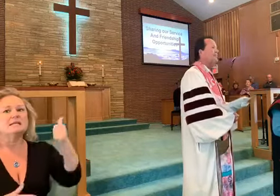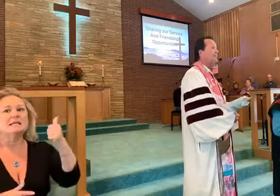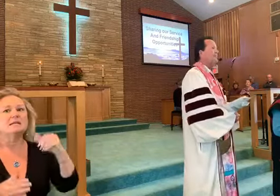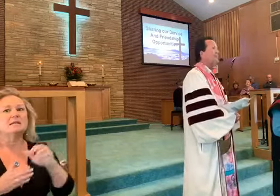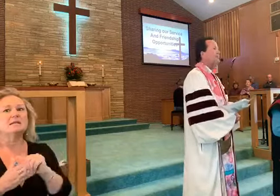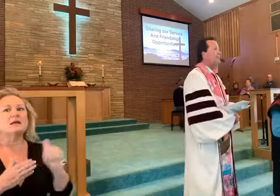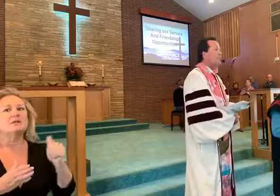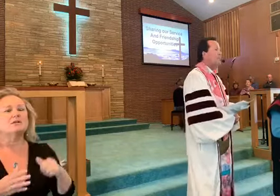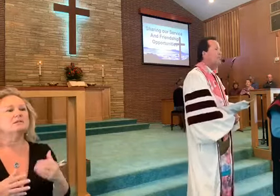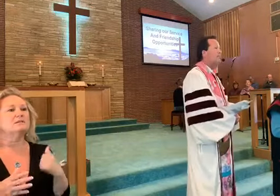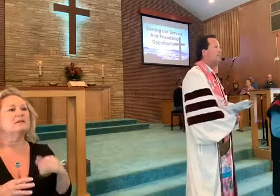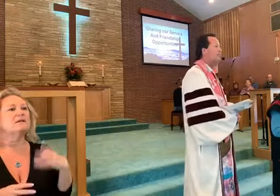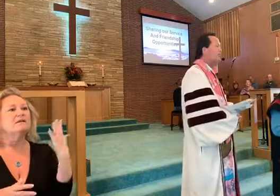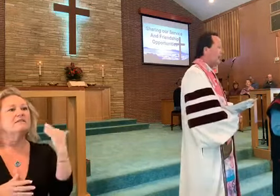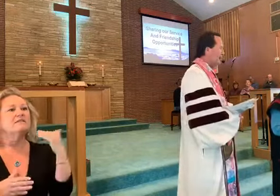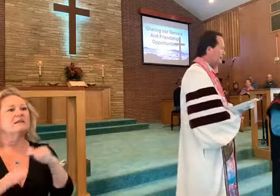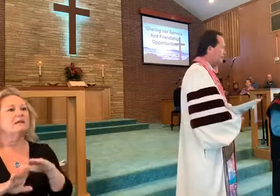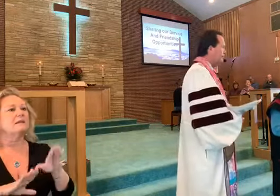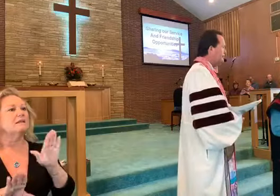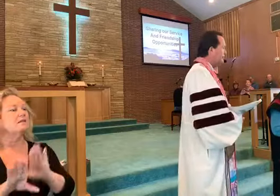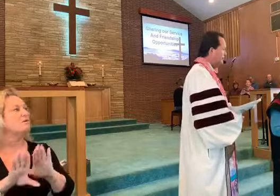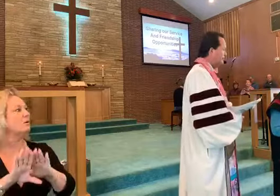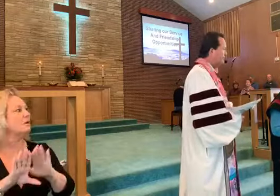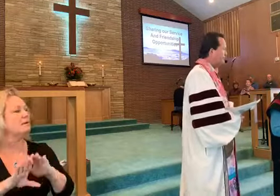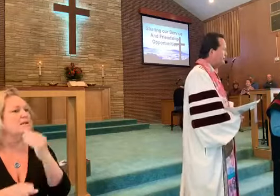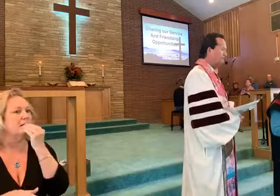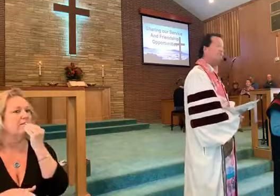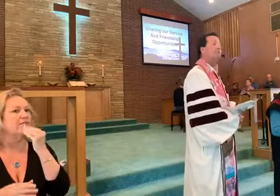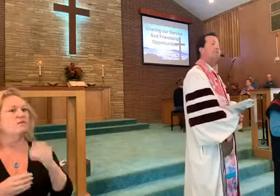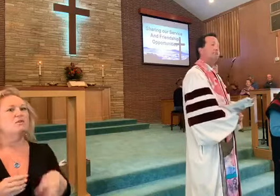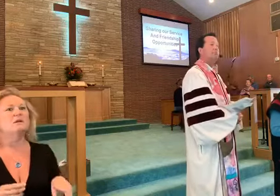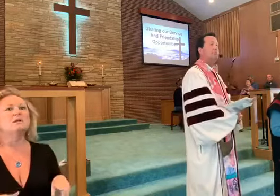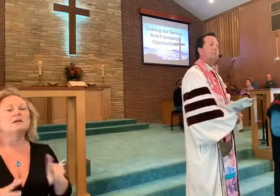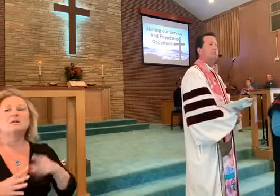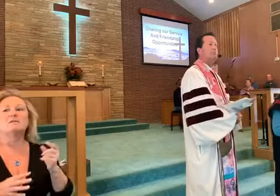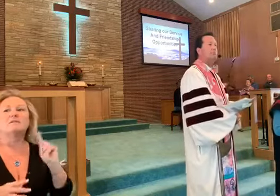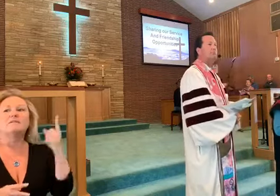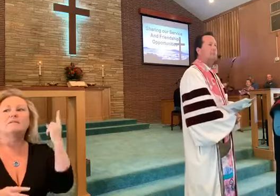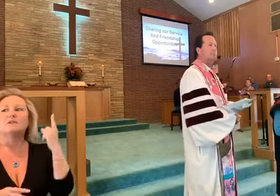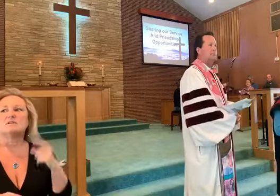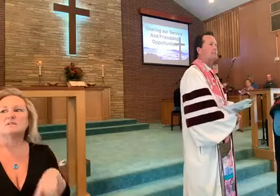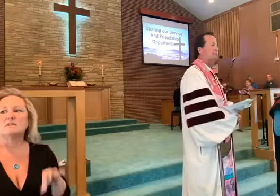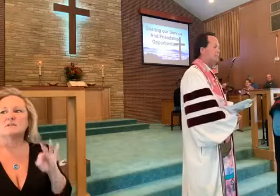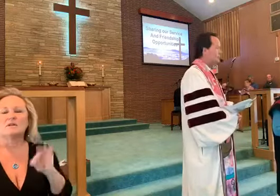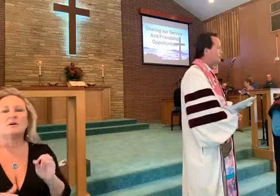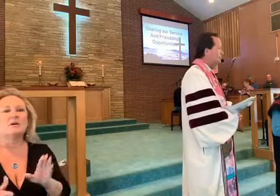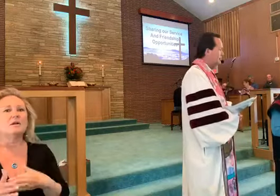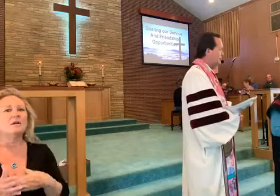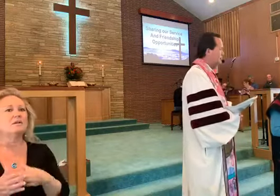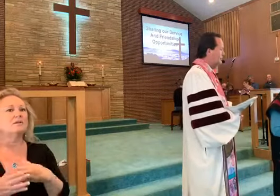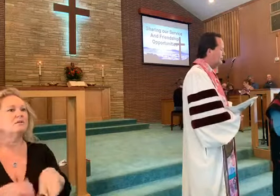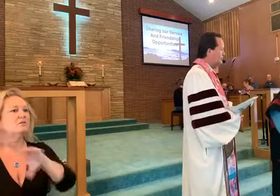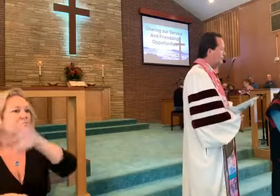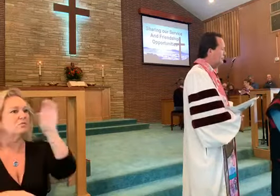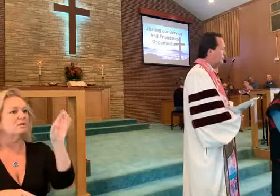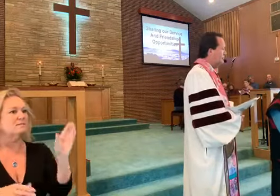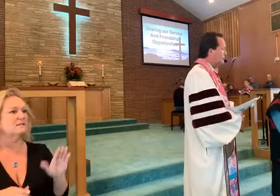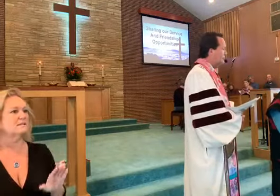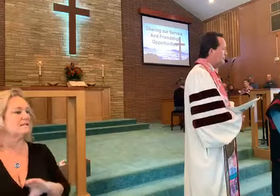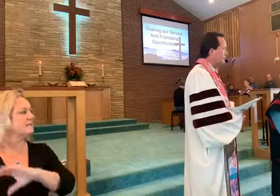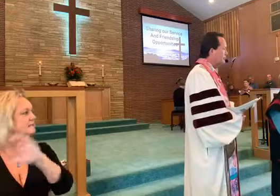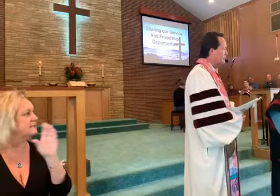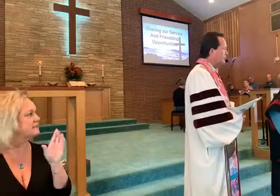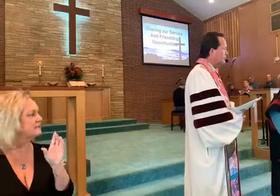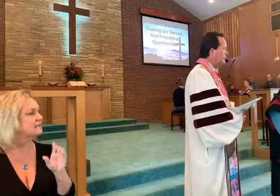in advance, $15 at the door, but you get a meal and you get the opportunity to get first dibs on all their creations for the Christmas season.